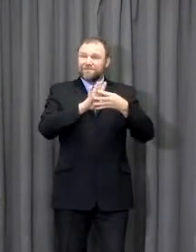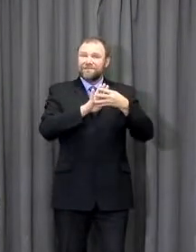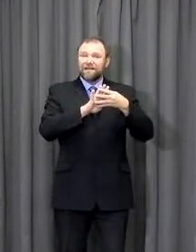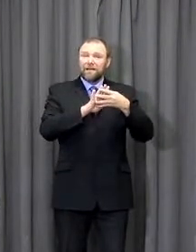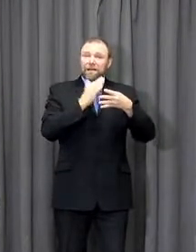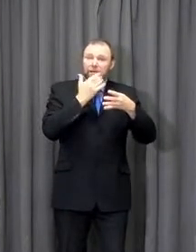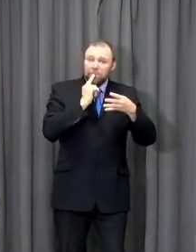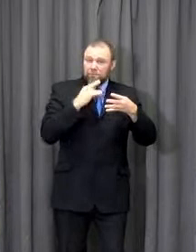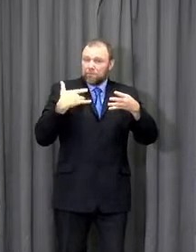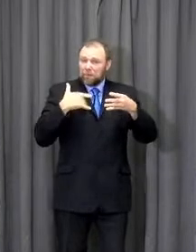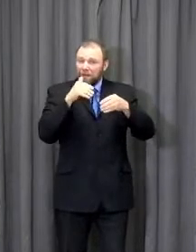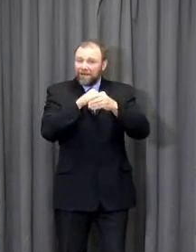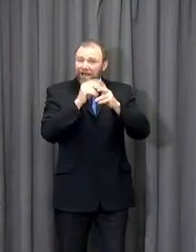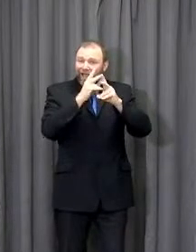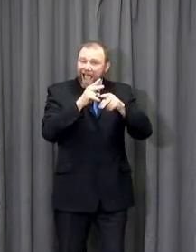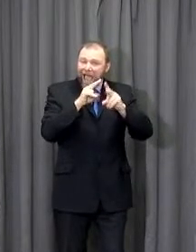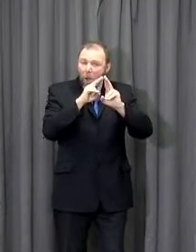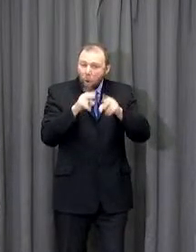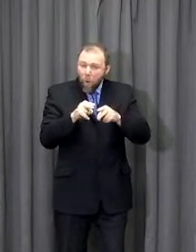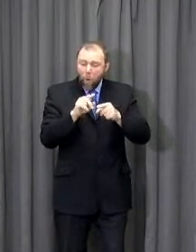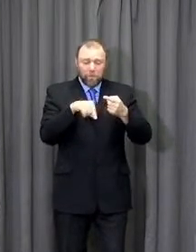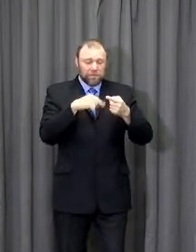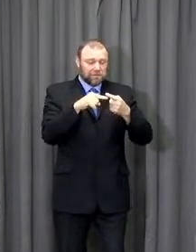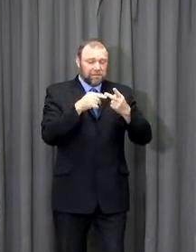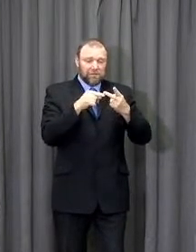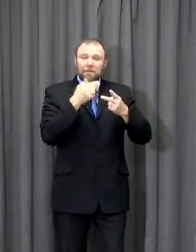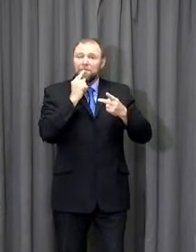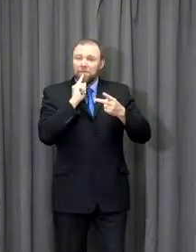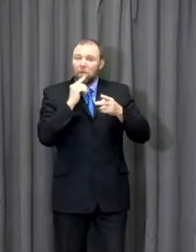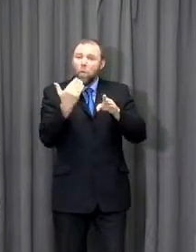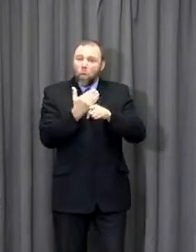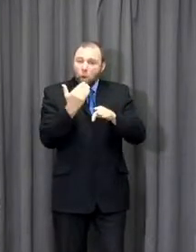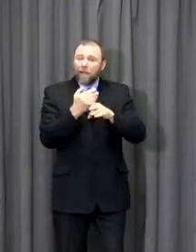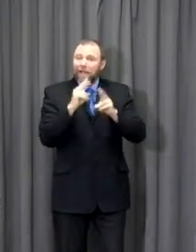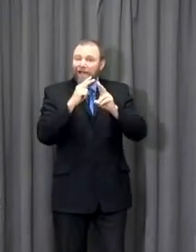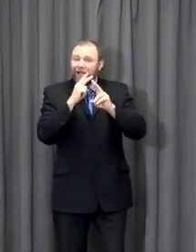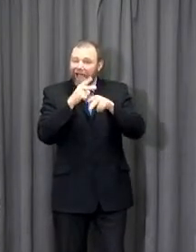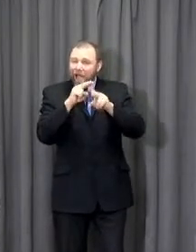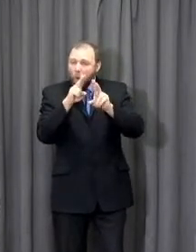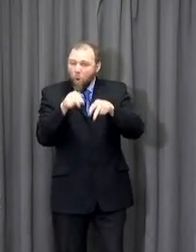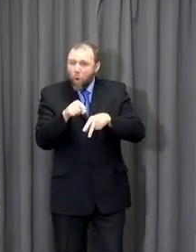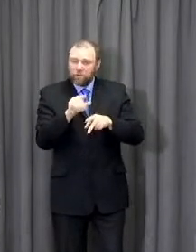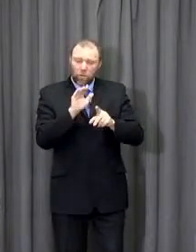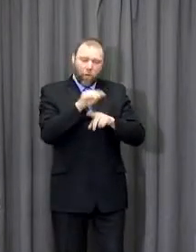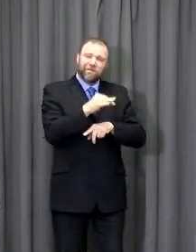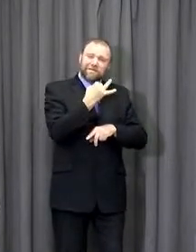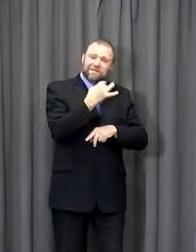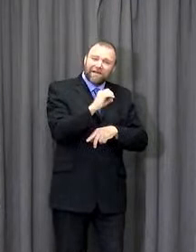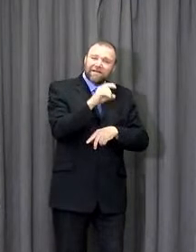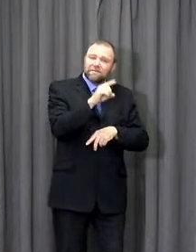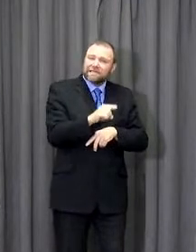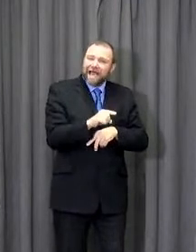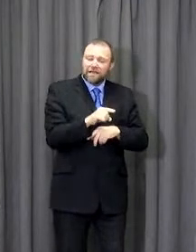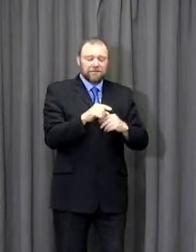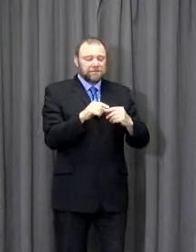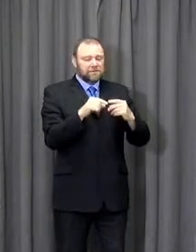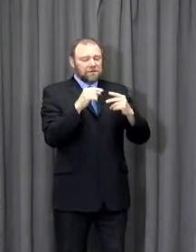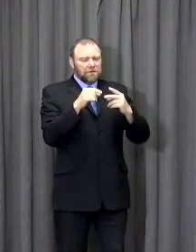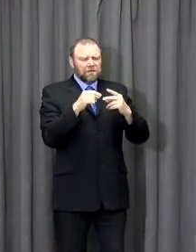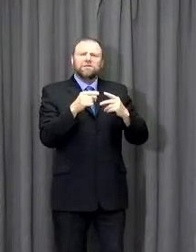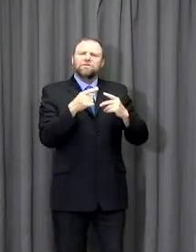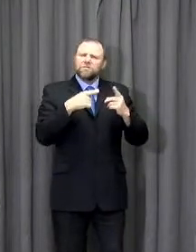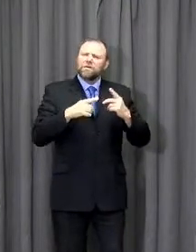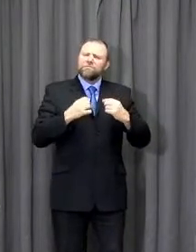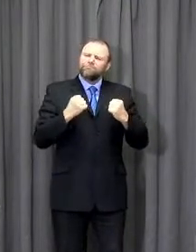people living in care homes and people who are working in care homes, over 70% of those have now been vaccinated. So we're making